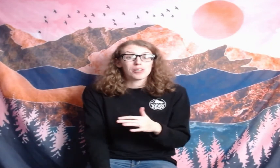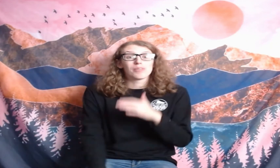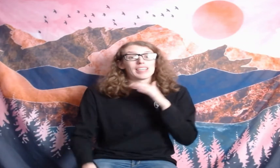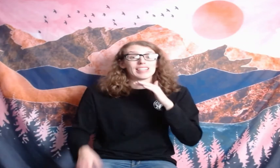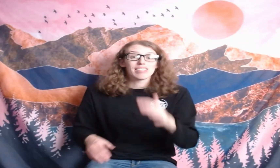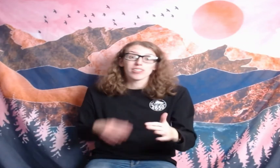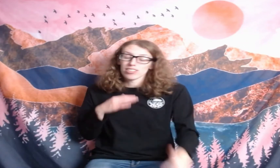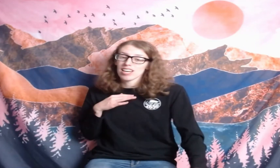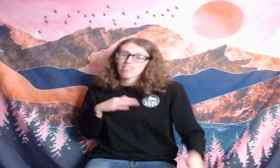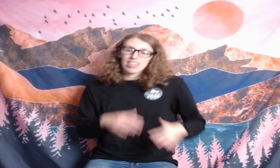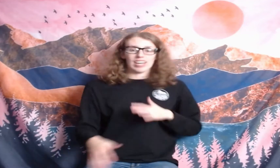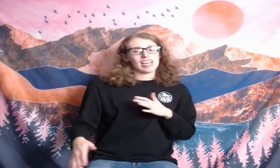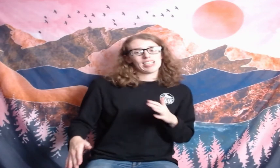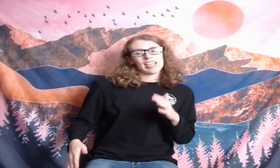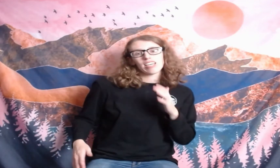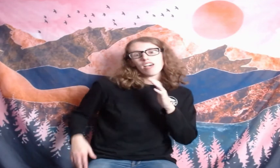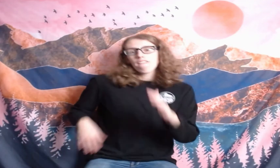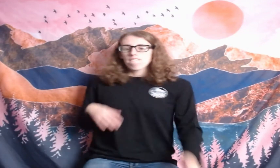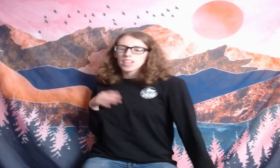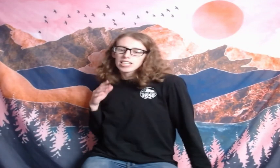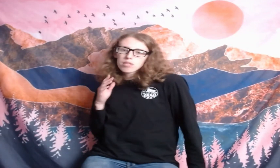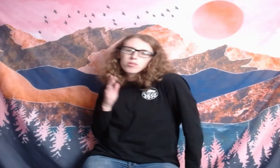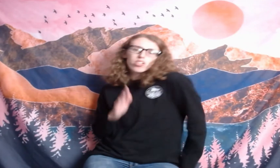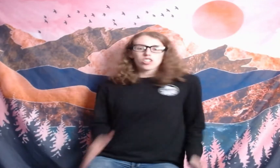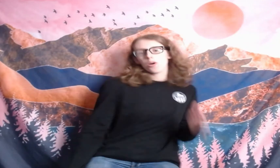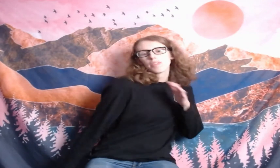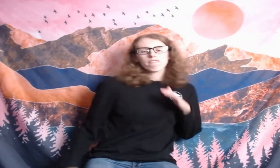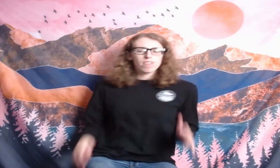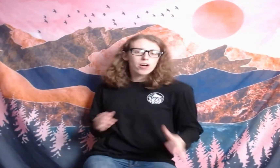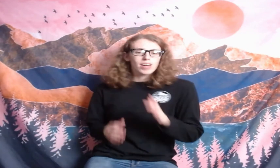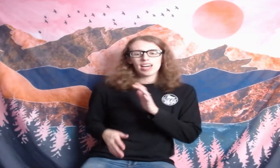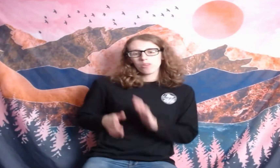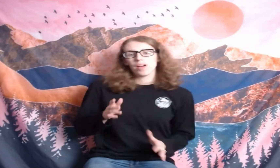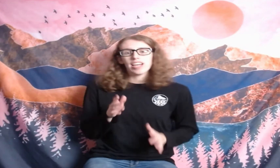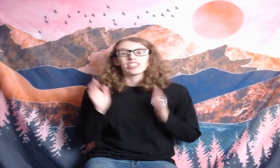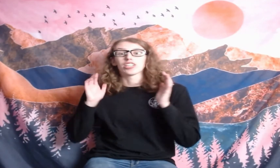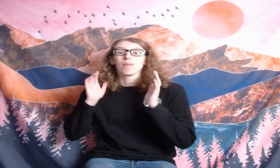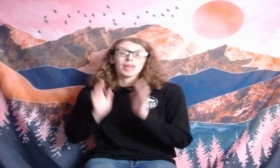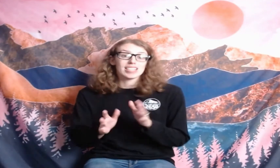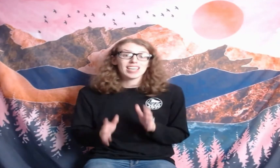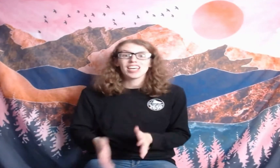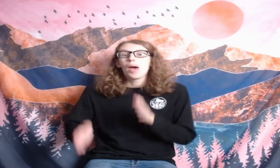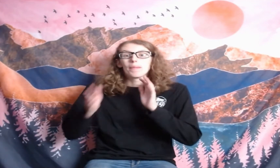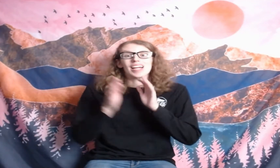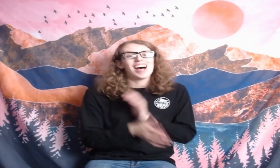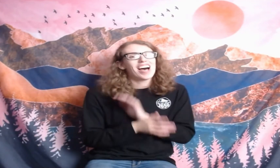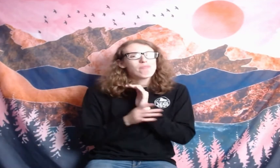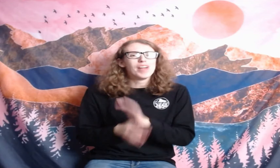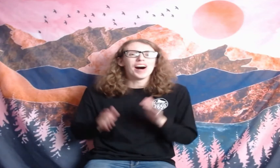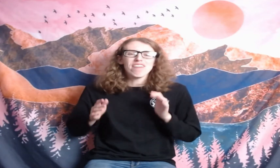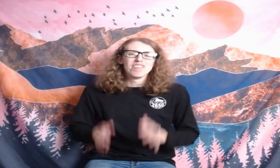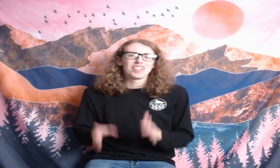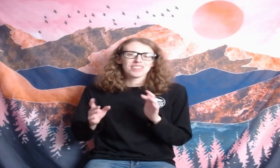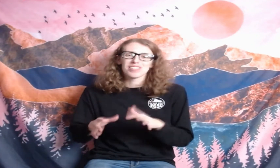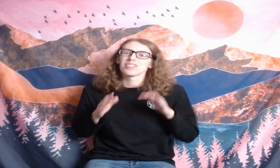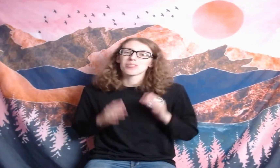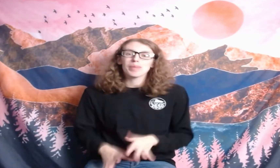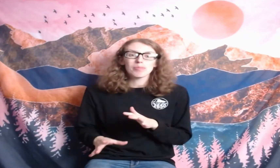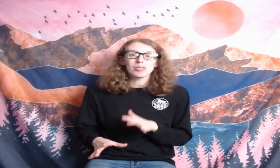can live your life in that kind of like flexible, go with the flow kind of way, you're amazing. But I'm not one of those people.